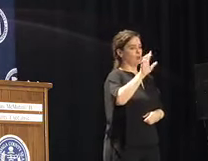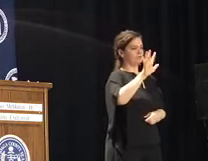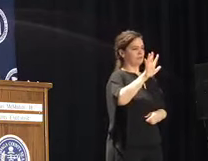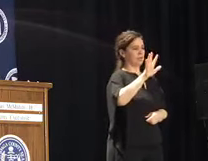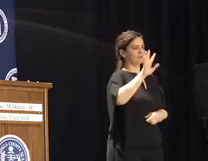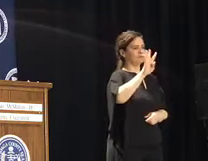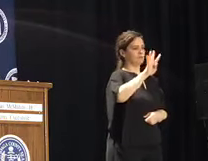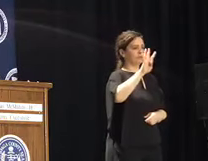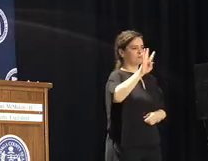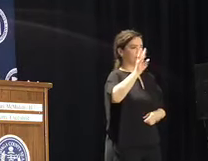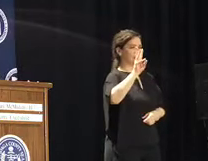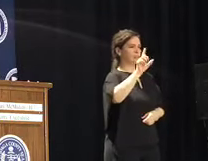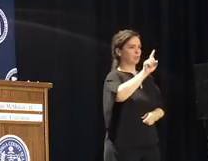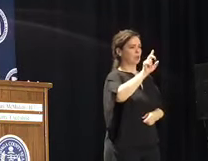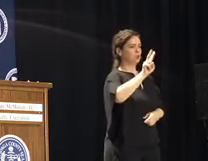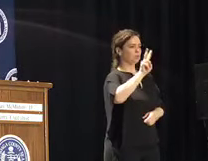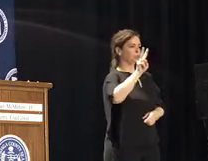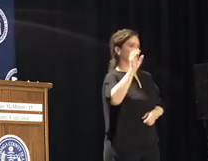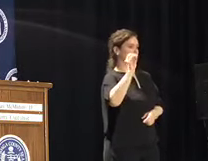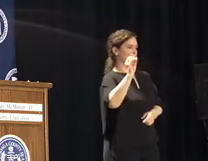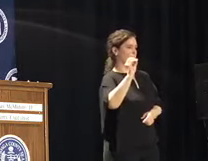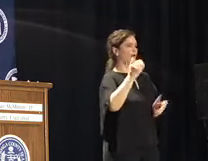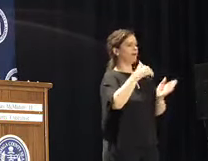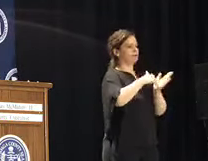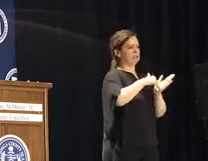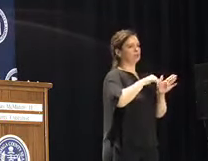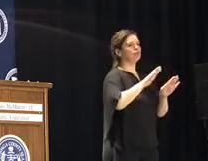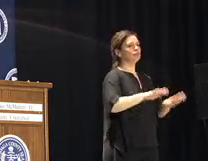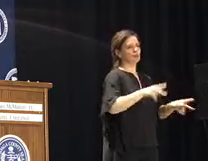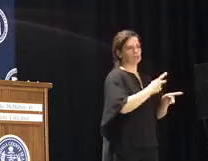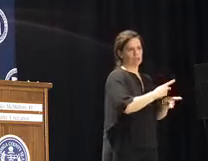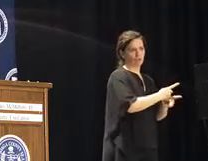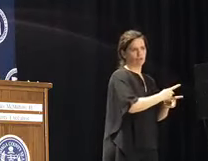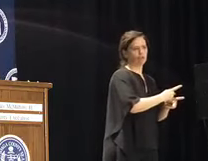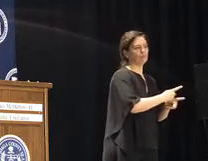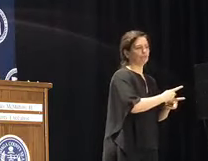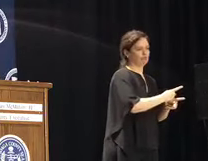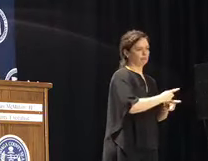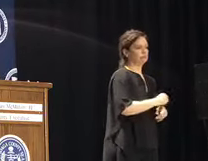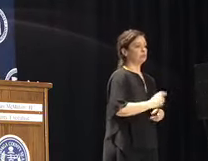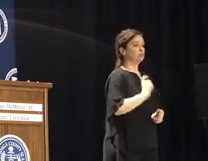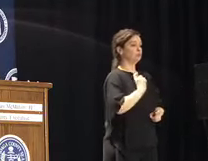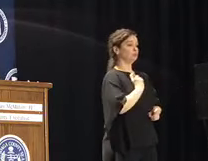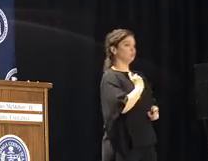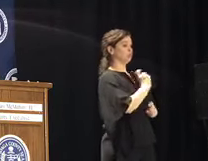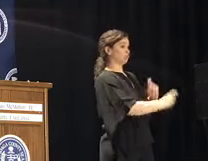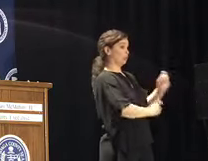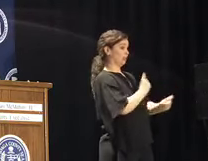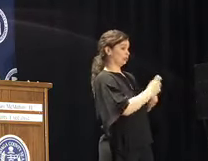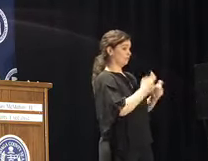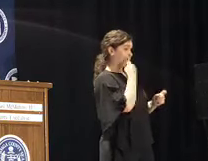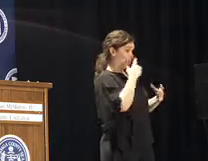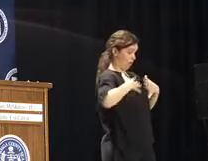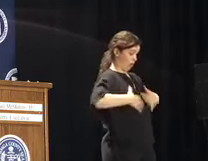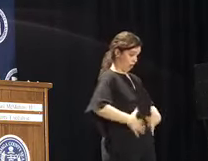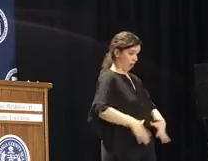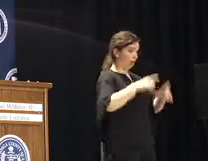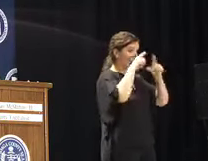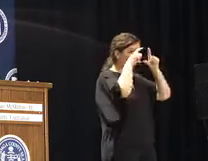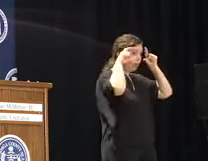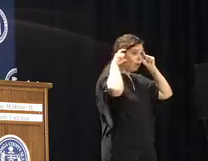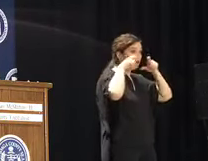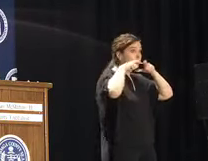315-435-1220. Donations of PPE, this is emergency gear for our medical professionals. You've heard us talk about this.